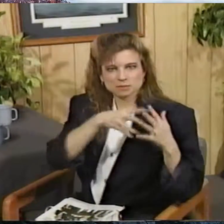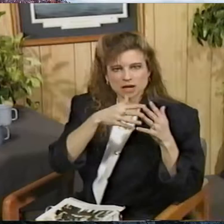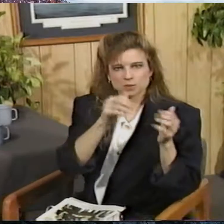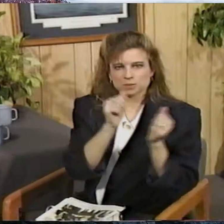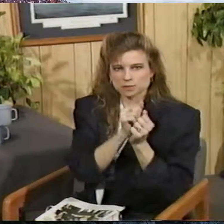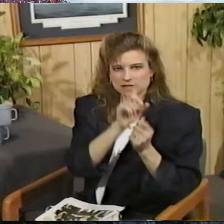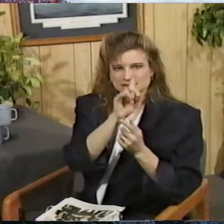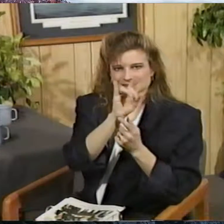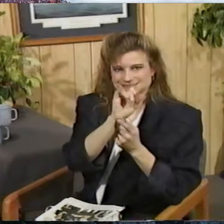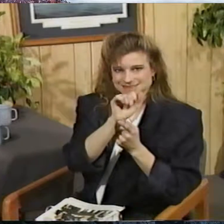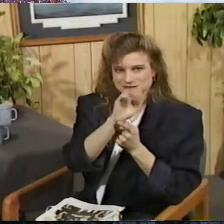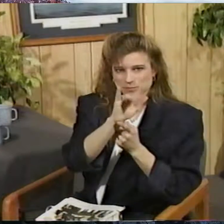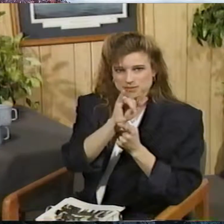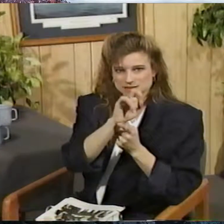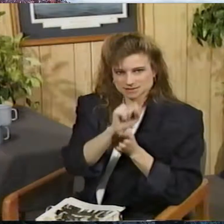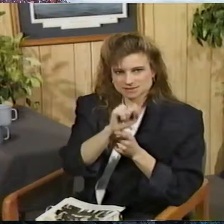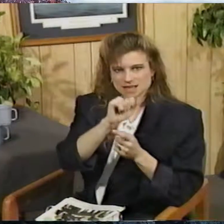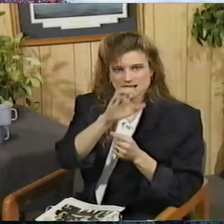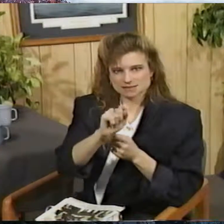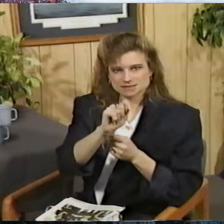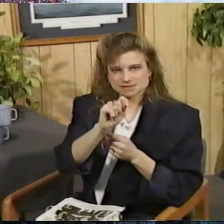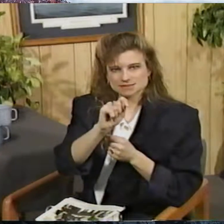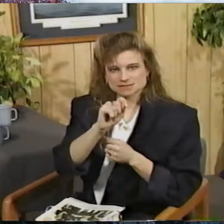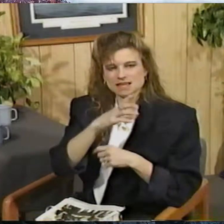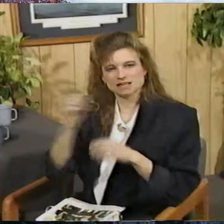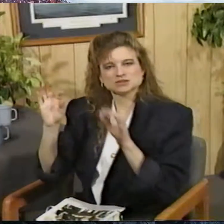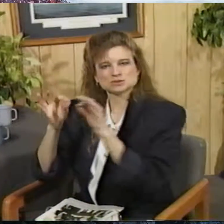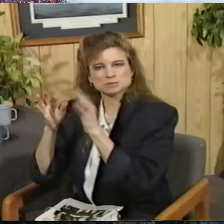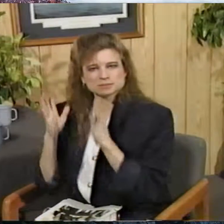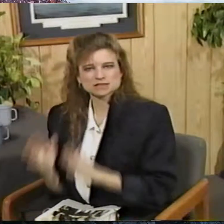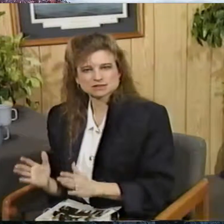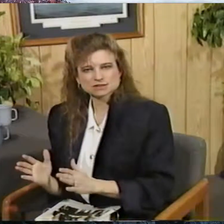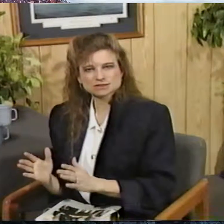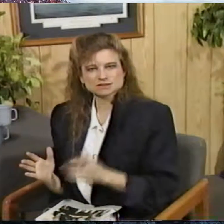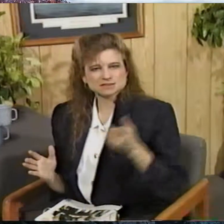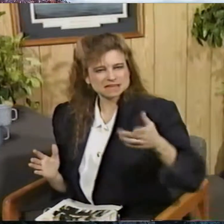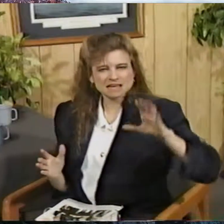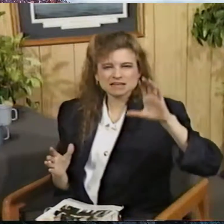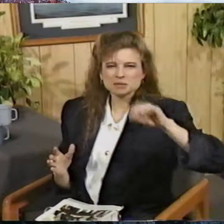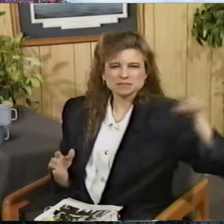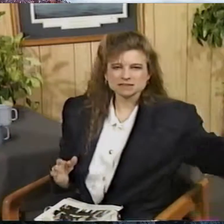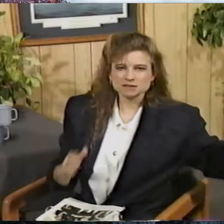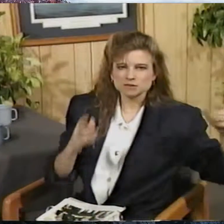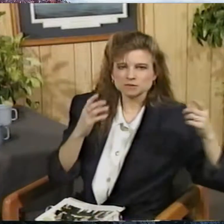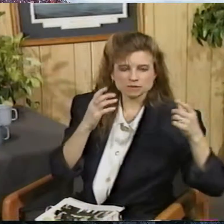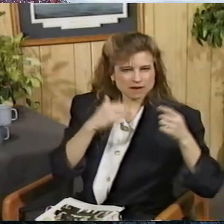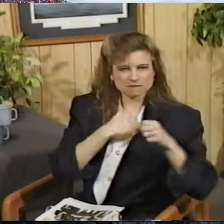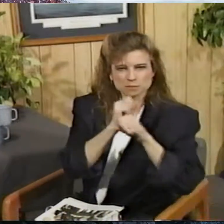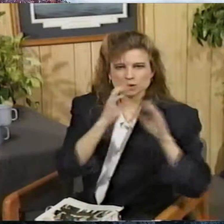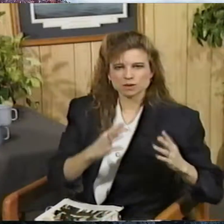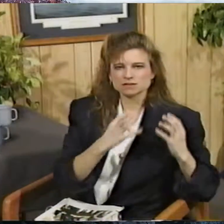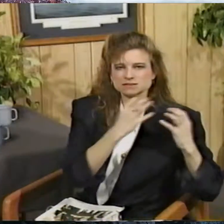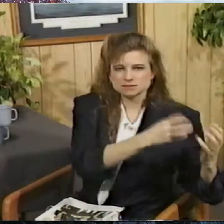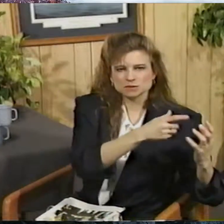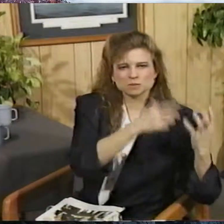I will be talking about the ADA, that's the Americans with Disabilities Act, and how it relates to